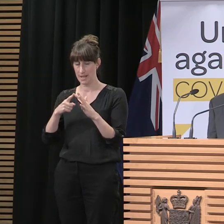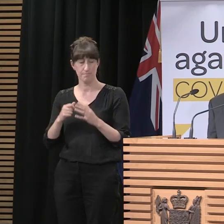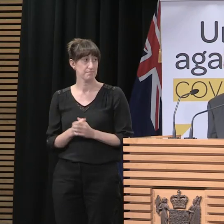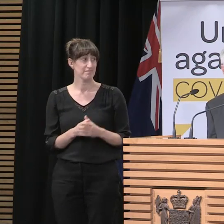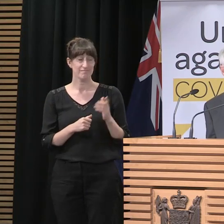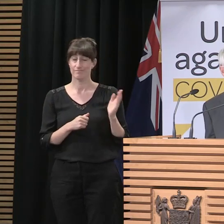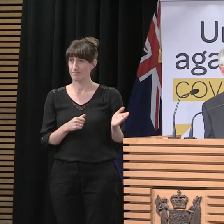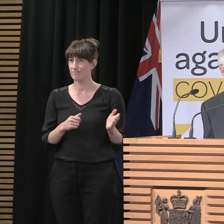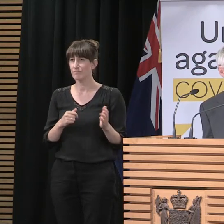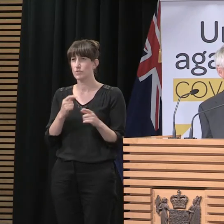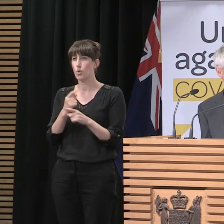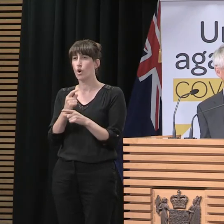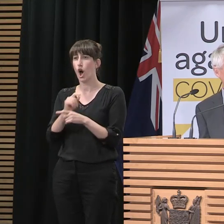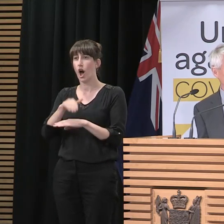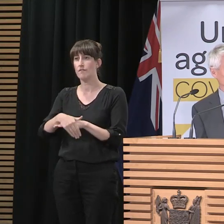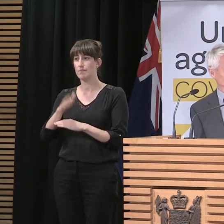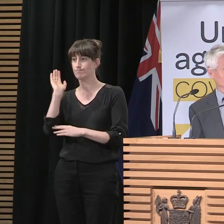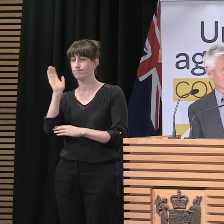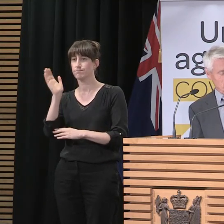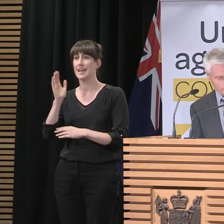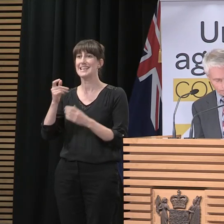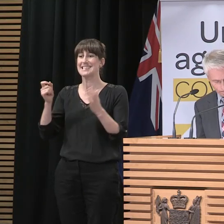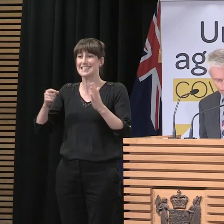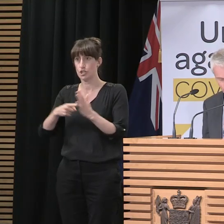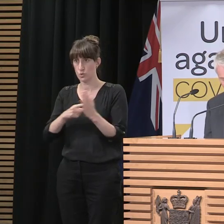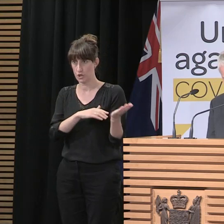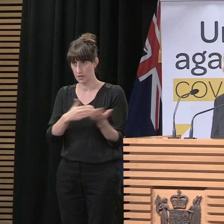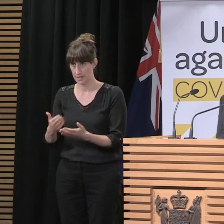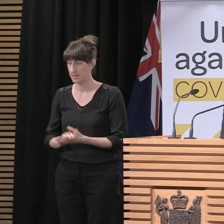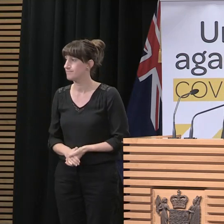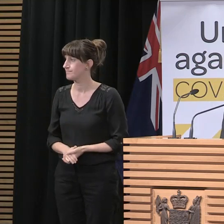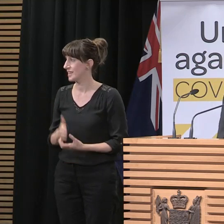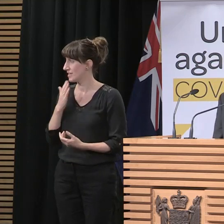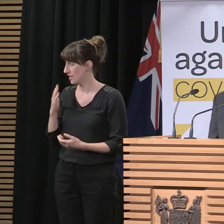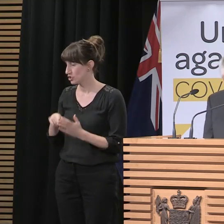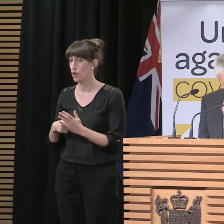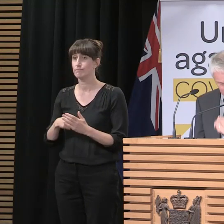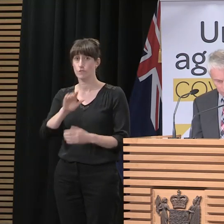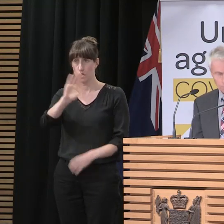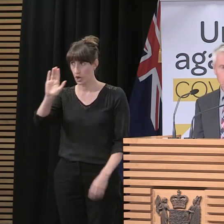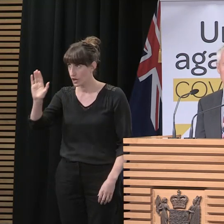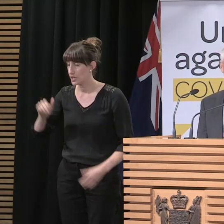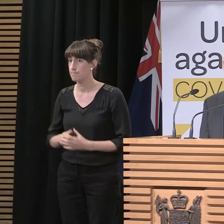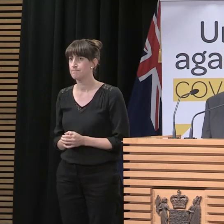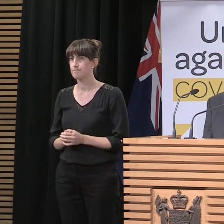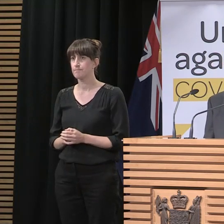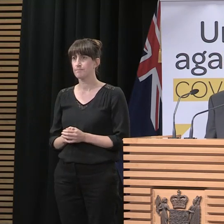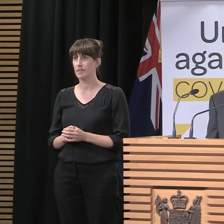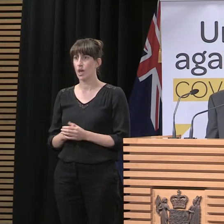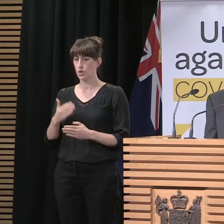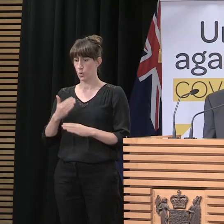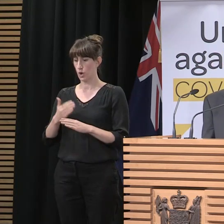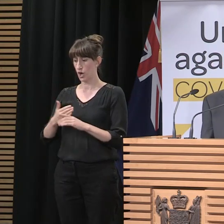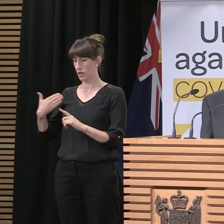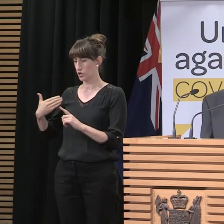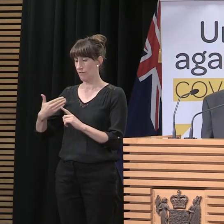issue of essential services and lists and so forth. Paul. Thank you, John. Kia ora koutou. I'd like to talk through the work that's been happening to date